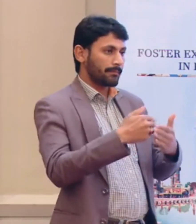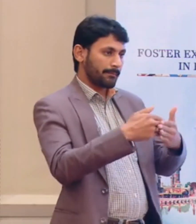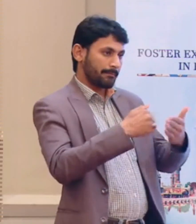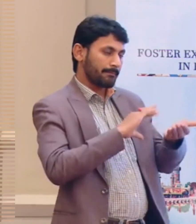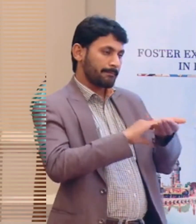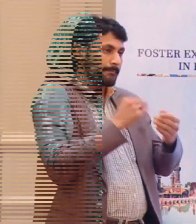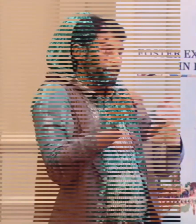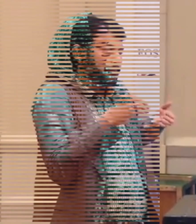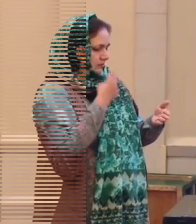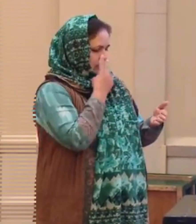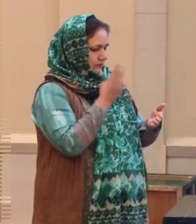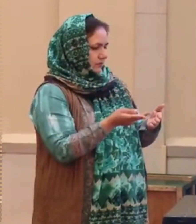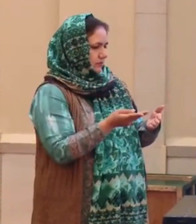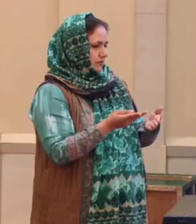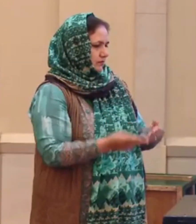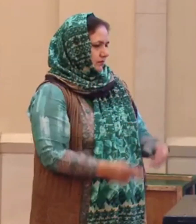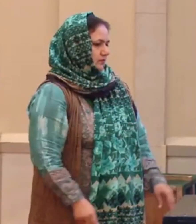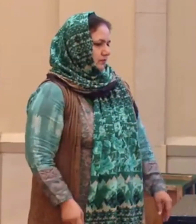of the larynx.